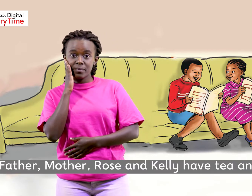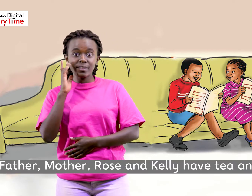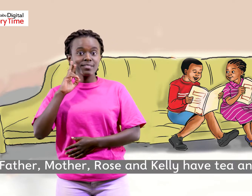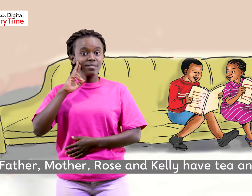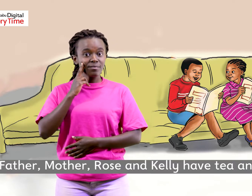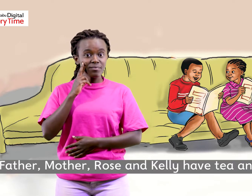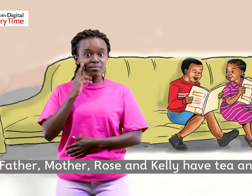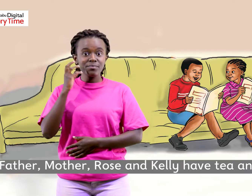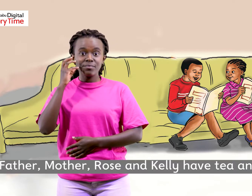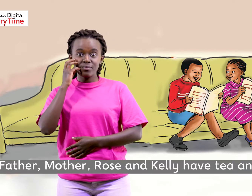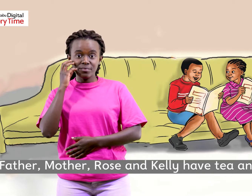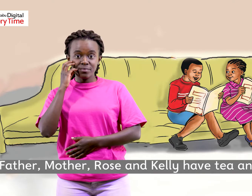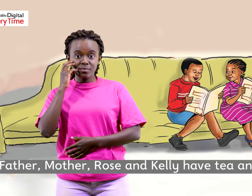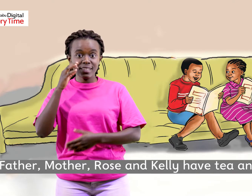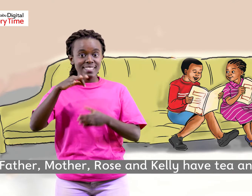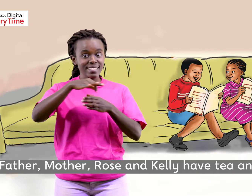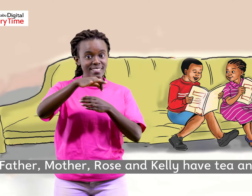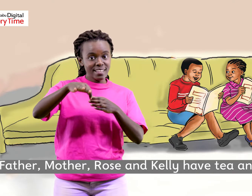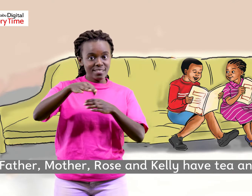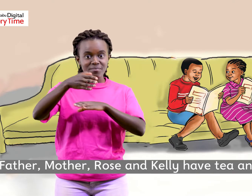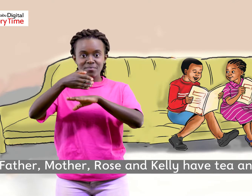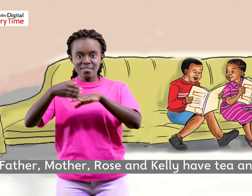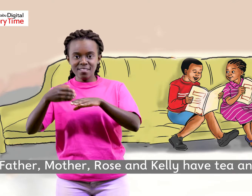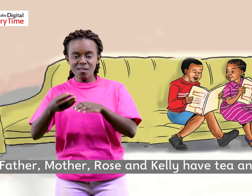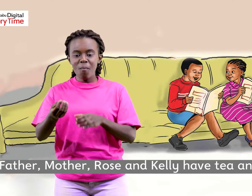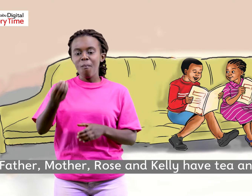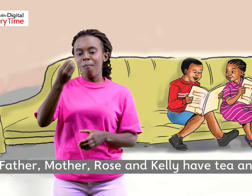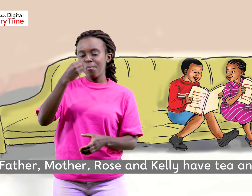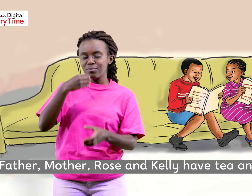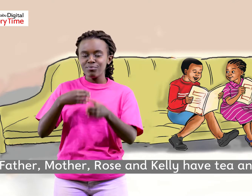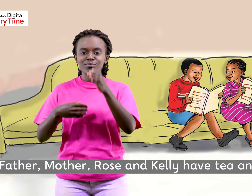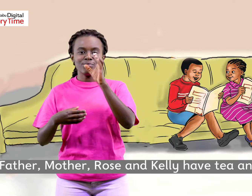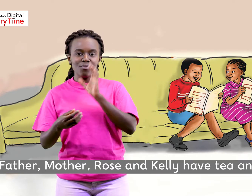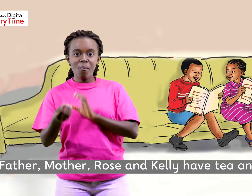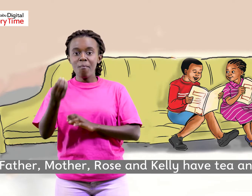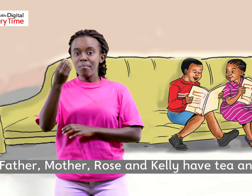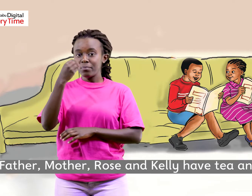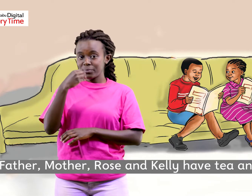Father, Mother, Rose, and Kelly have tea and bread.